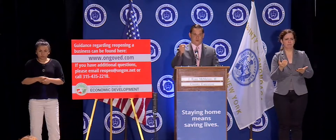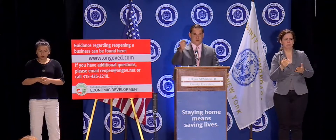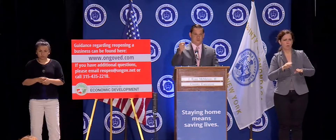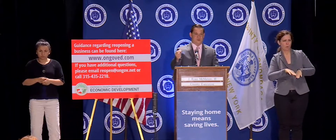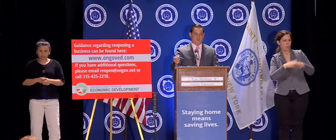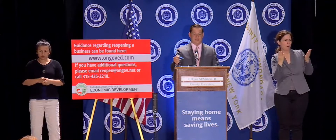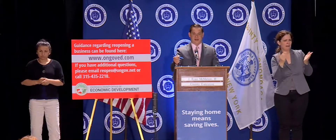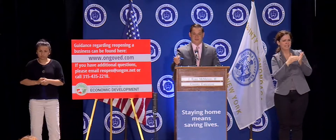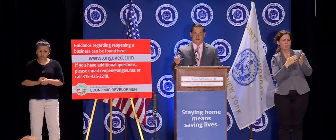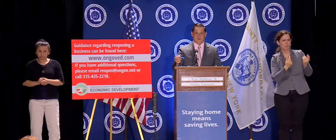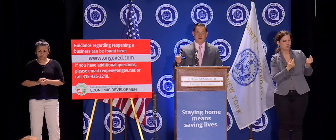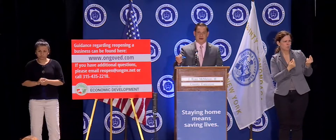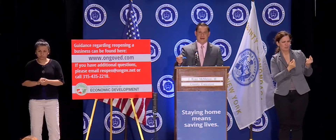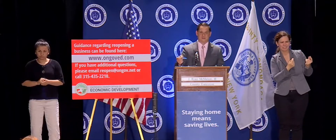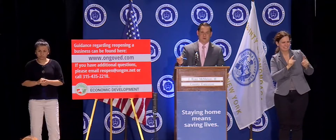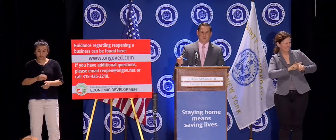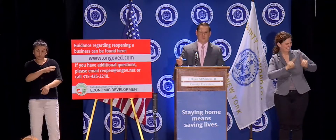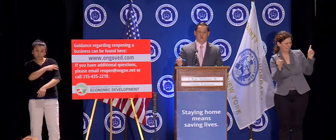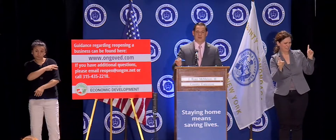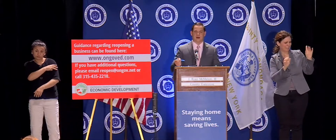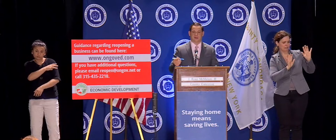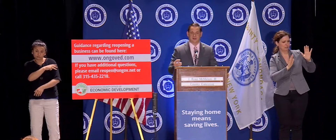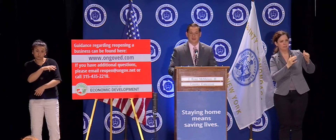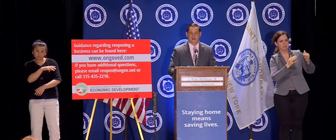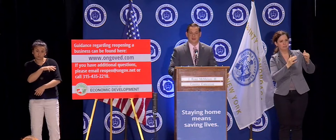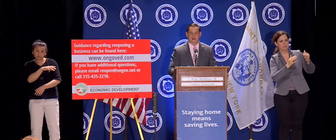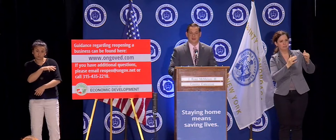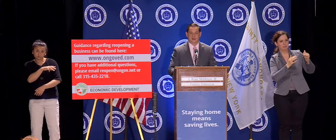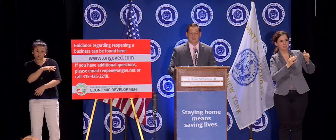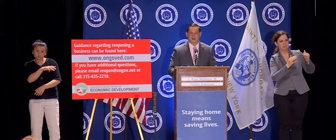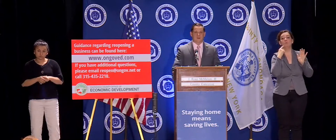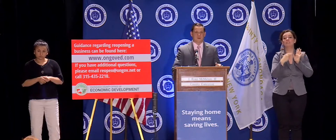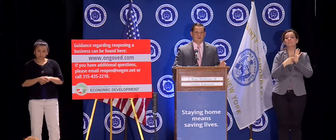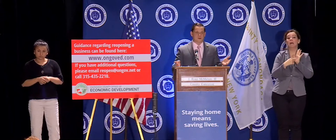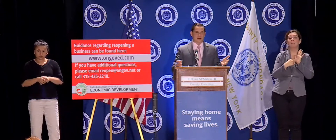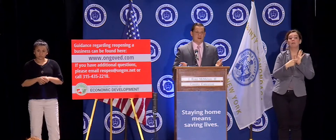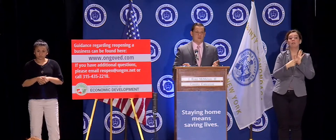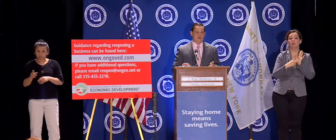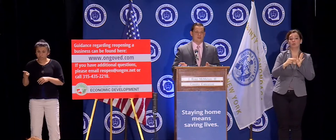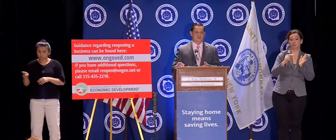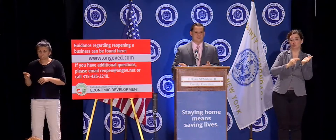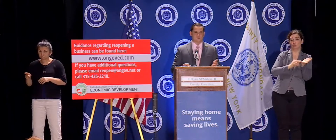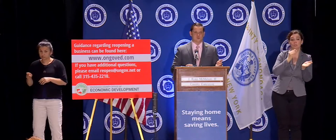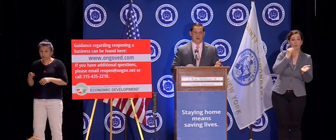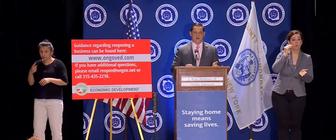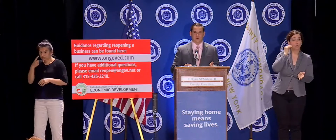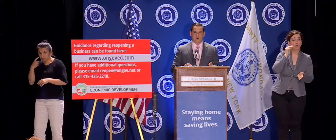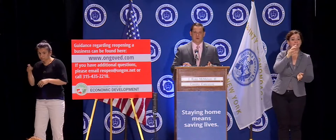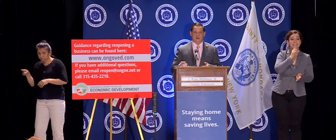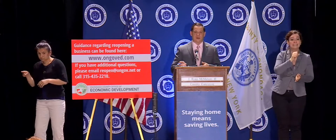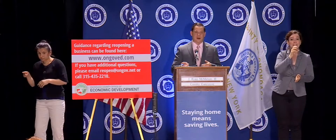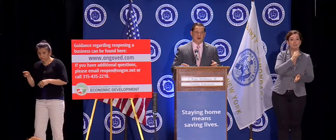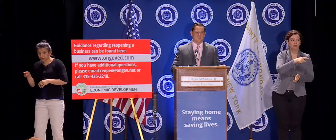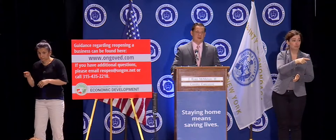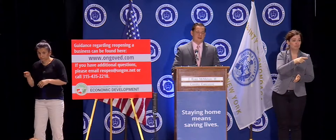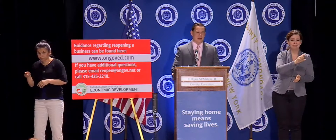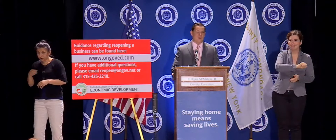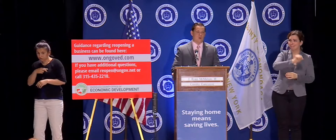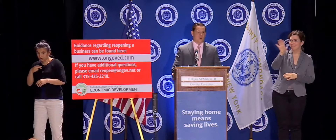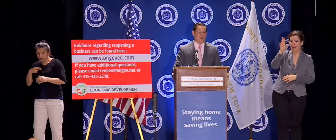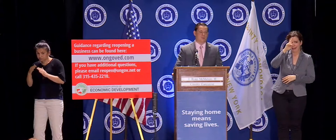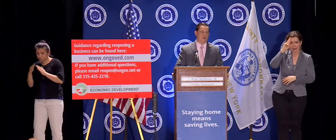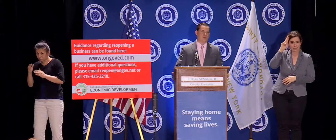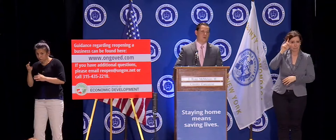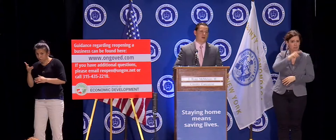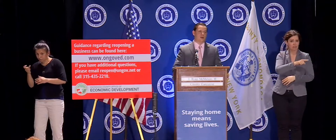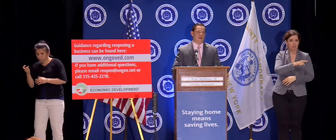that's forcing people to have to use the hospital for a hotel. So that number isn't as valuable. Now